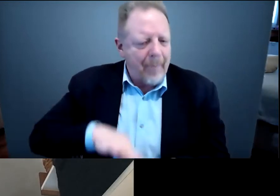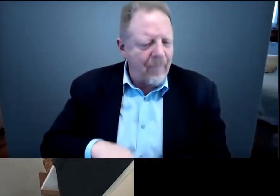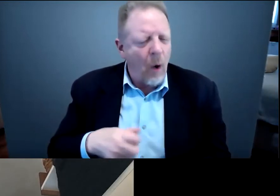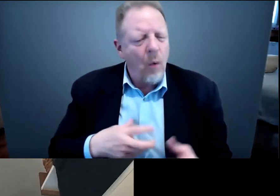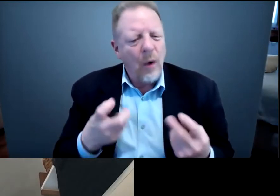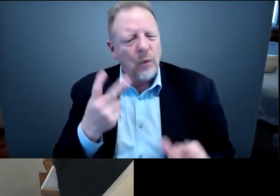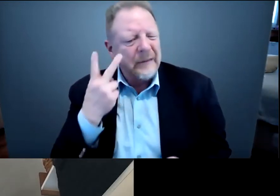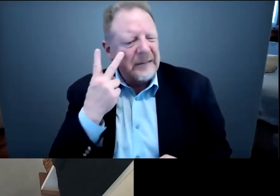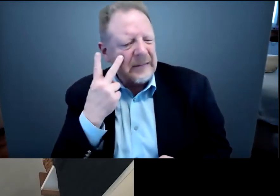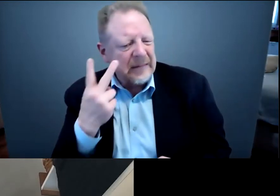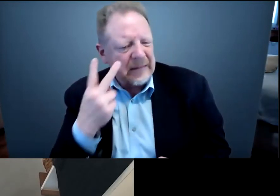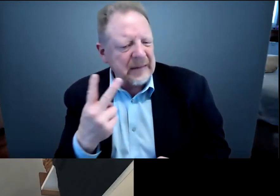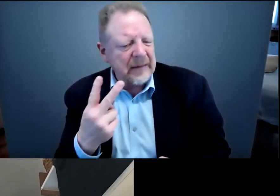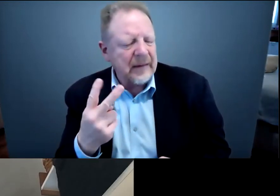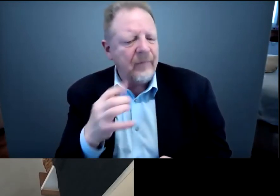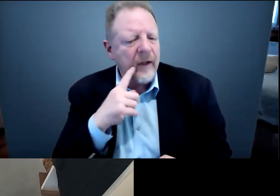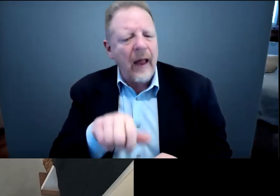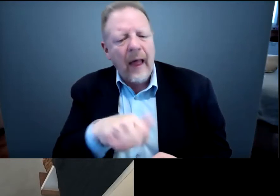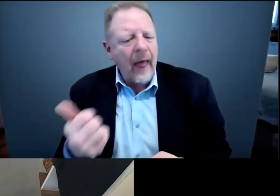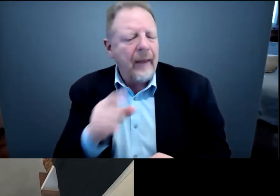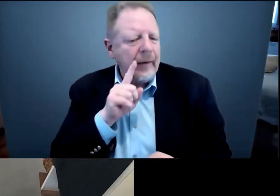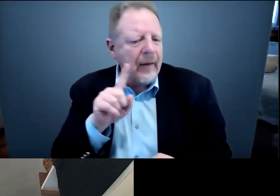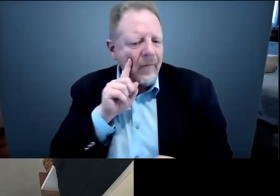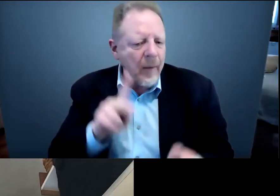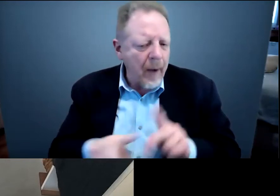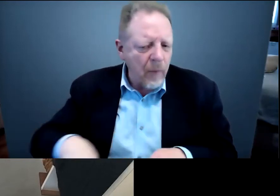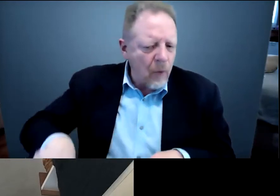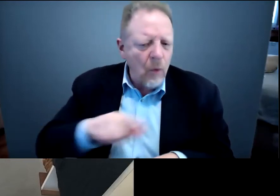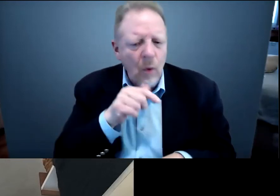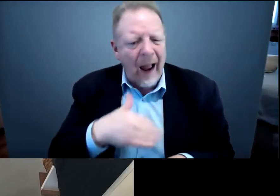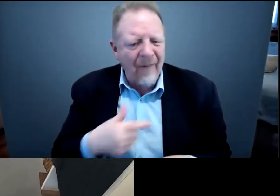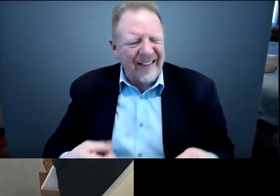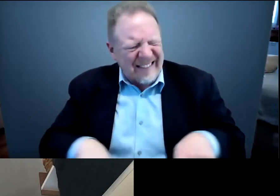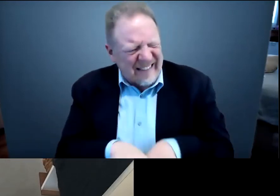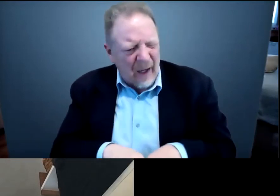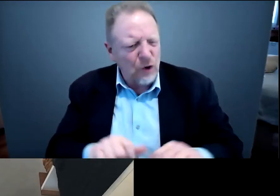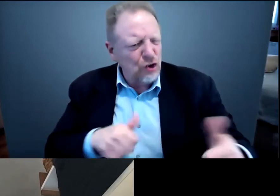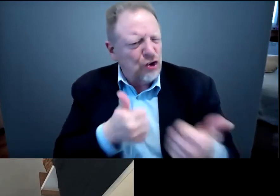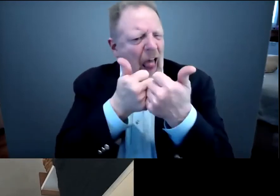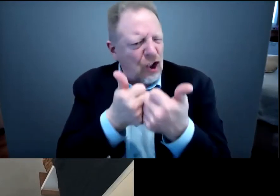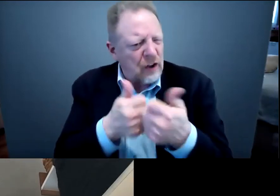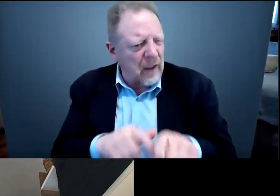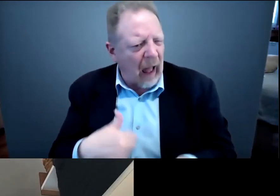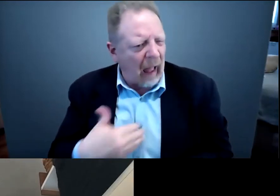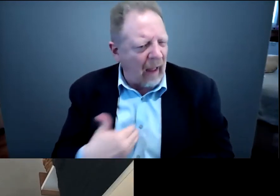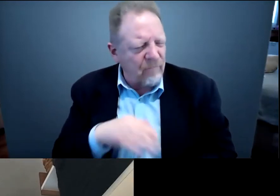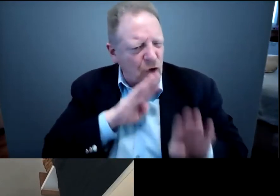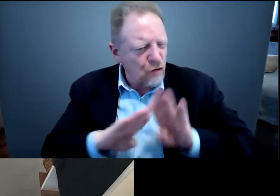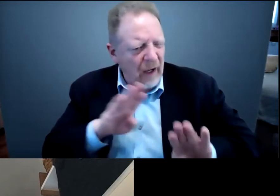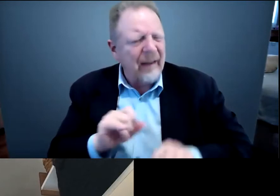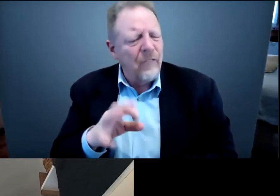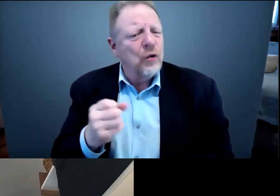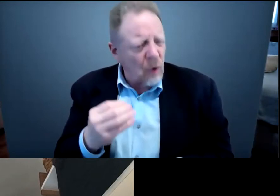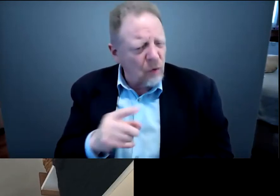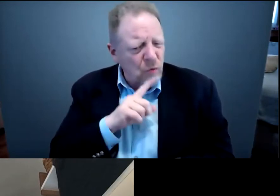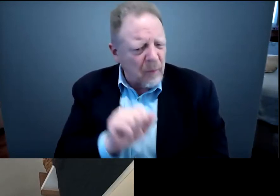see if there's other deaf people out there that are having the same struggle that I am. And if so, what can we do to help